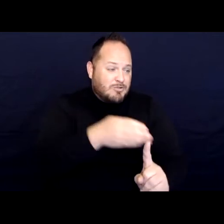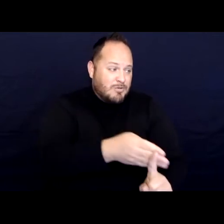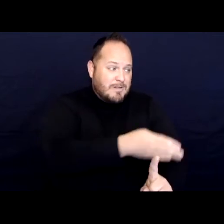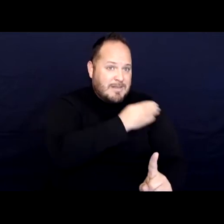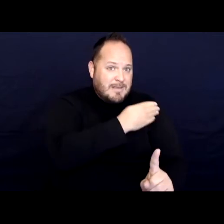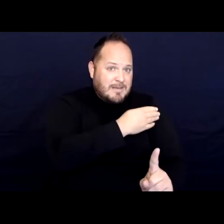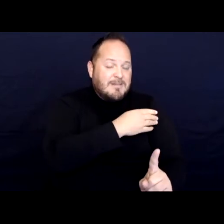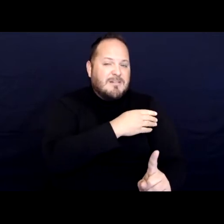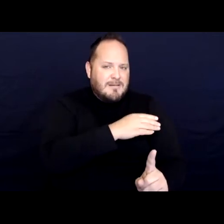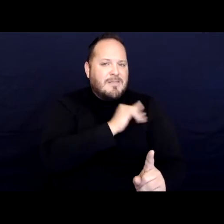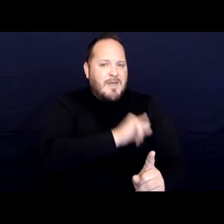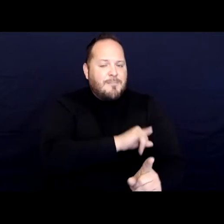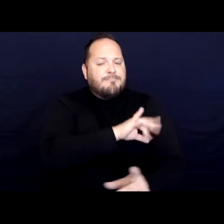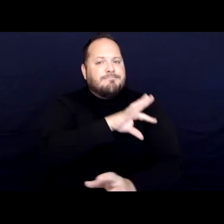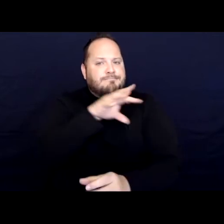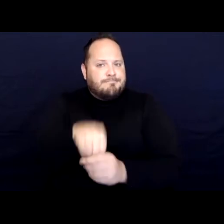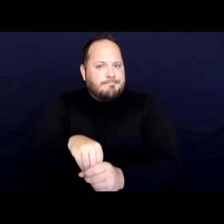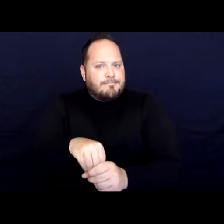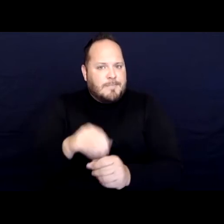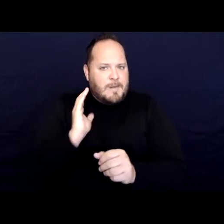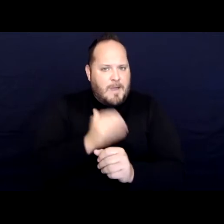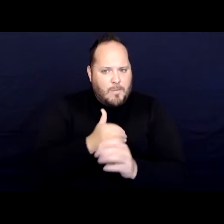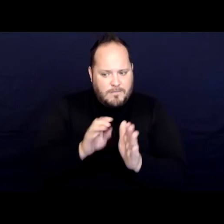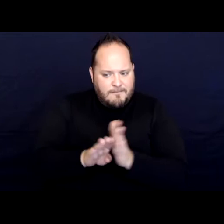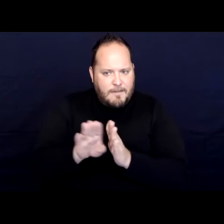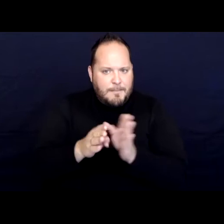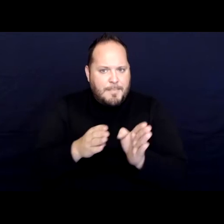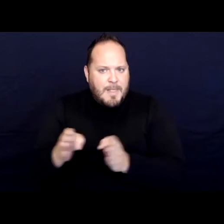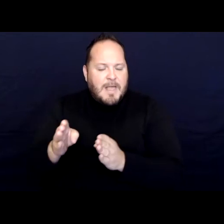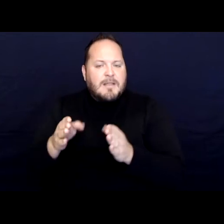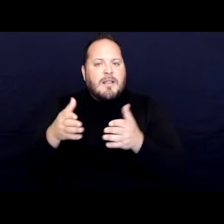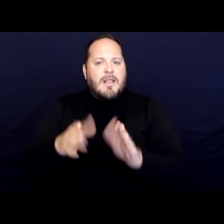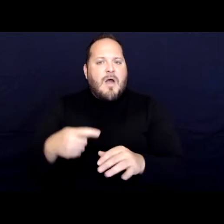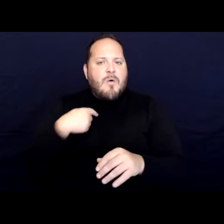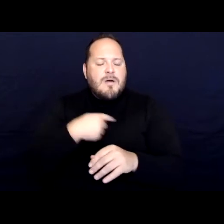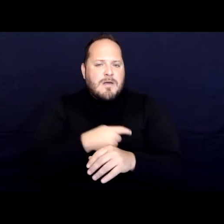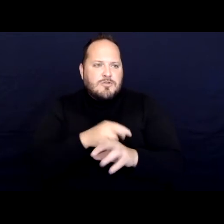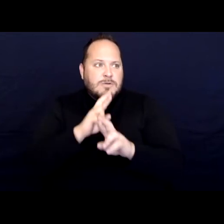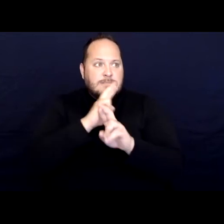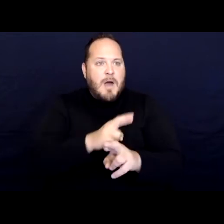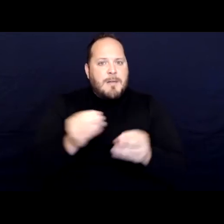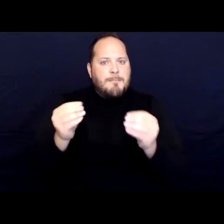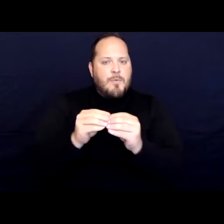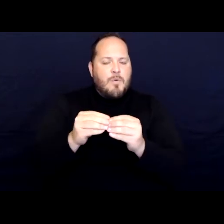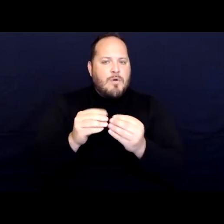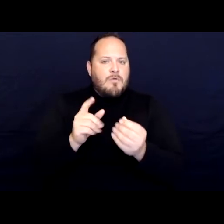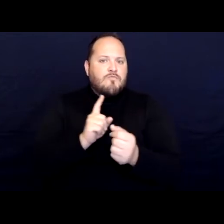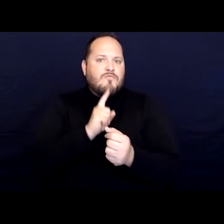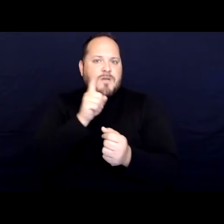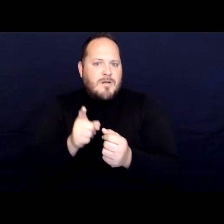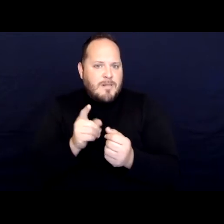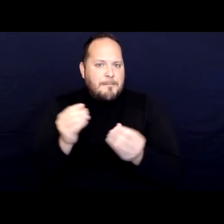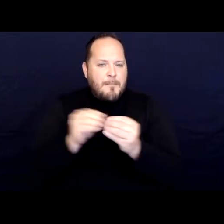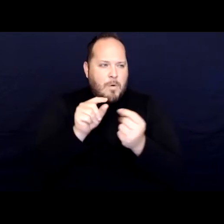us to respond more realistically and more nimbly to ongoing community needs as they emerge.